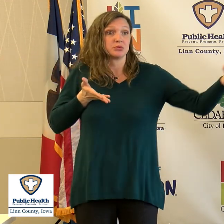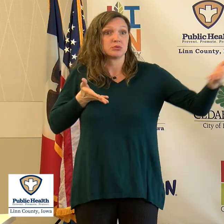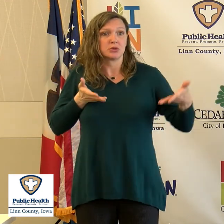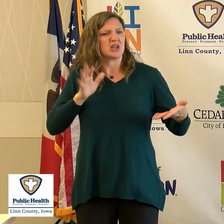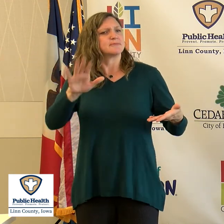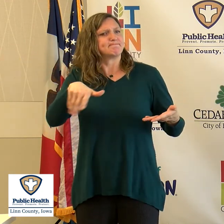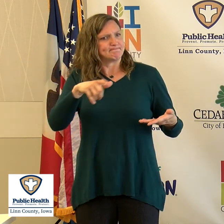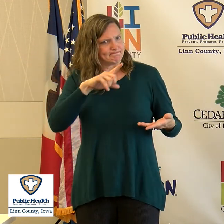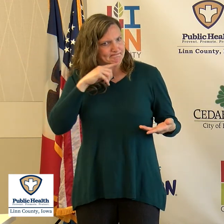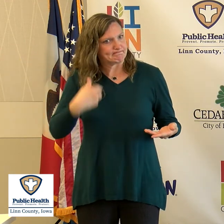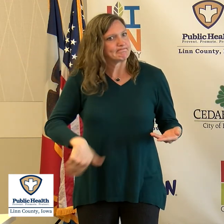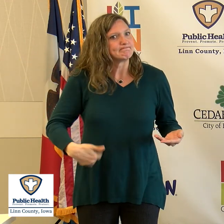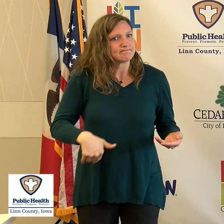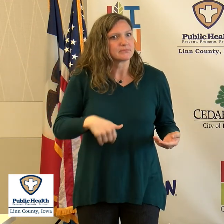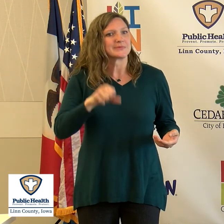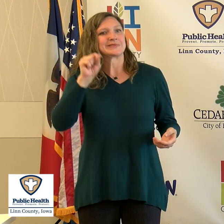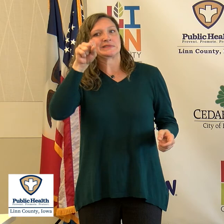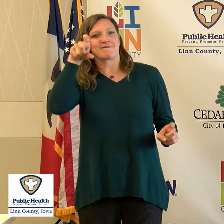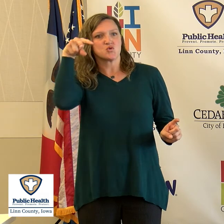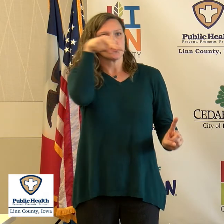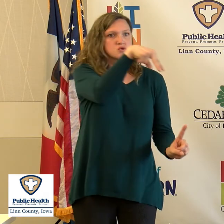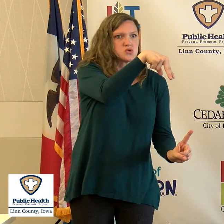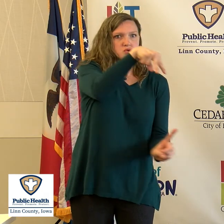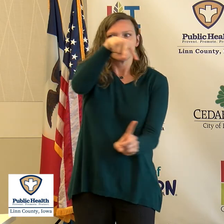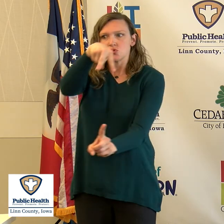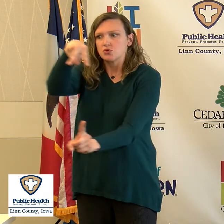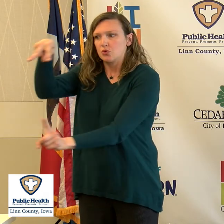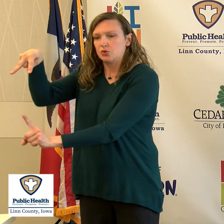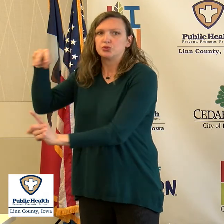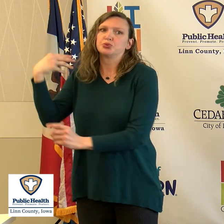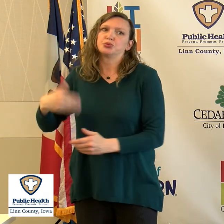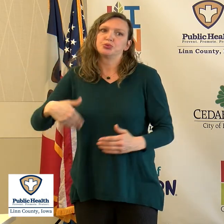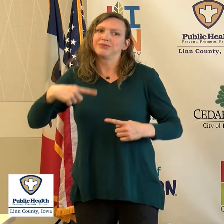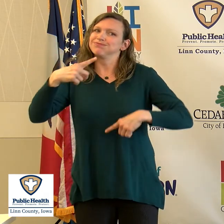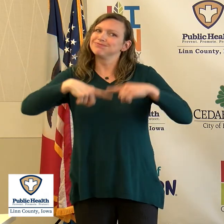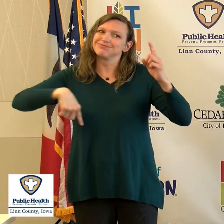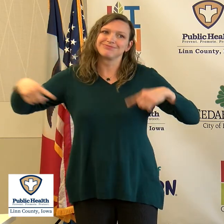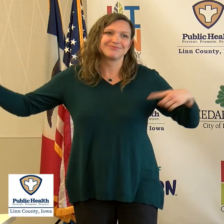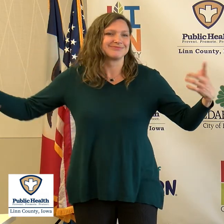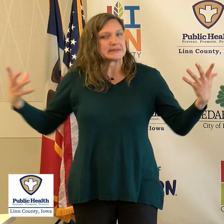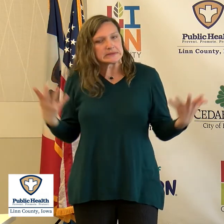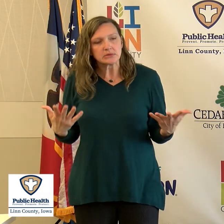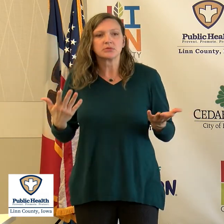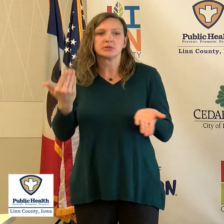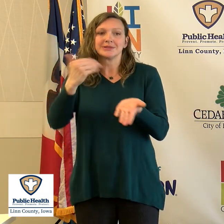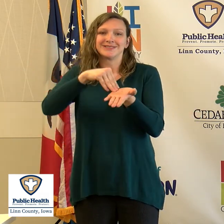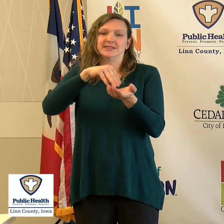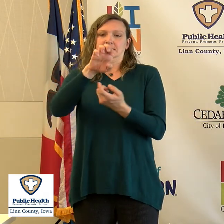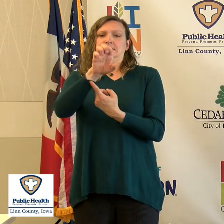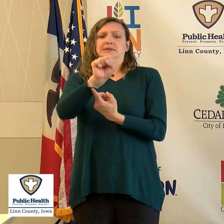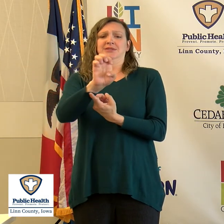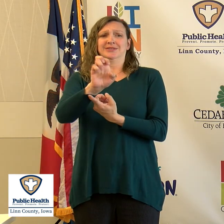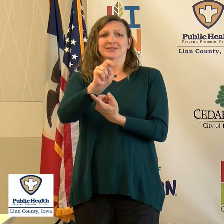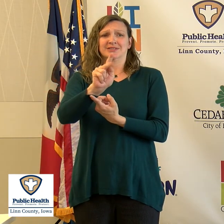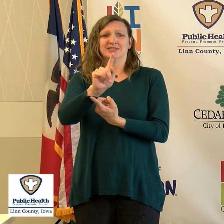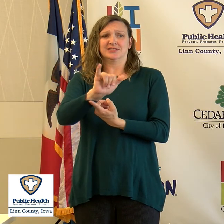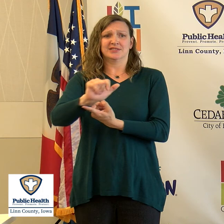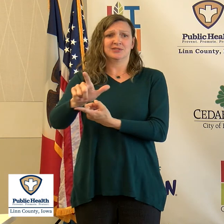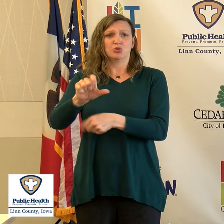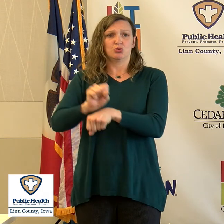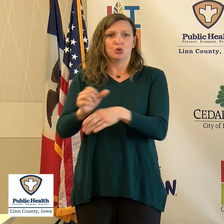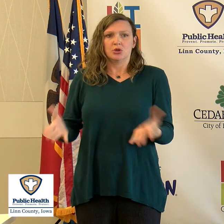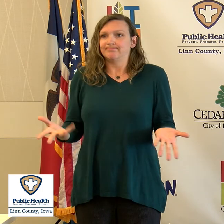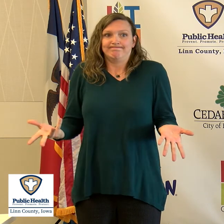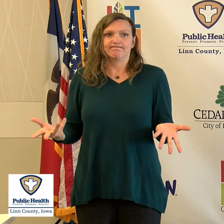large employers of all types that have essential workers, no matter the industry. So we're going to